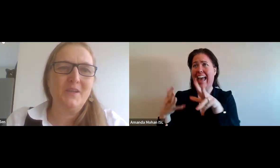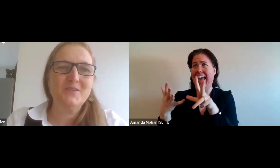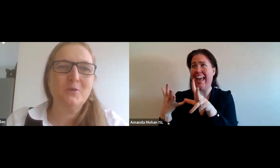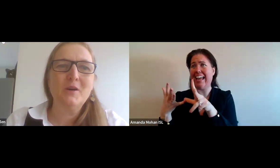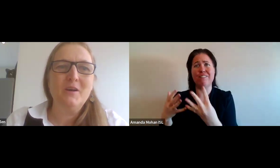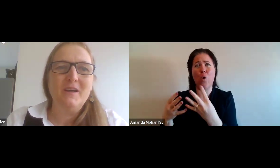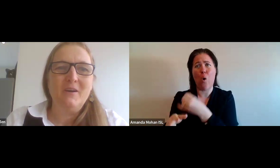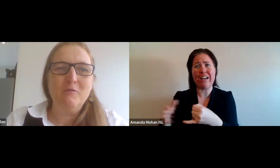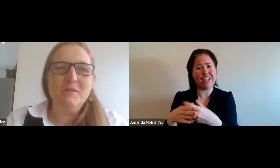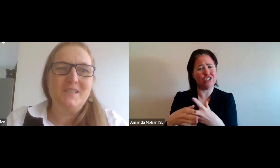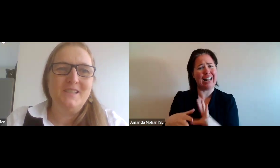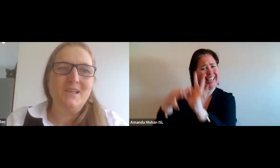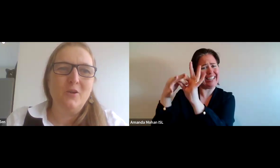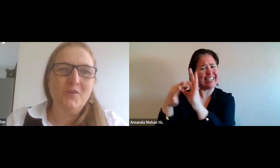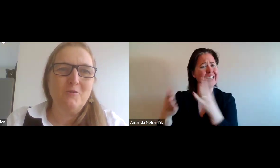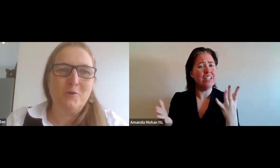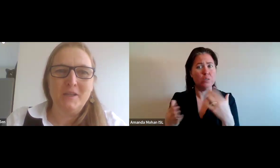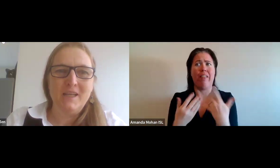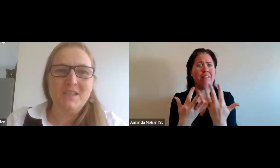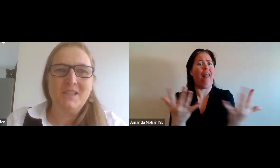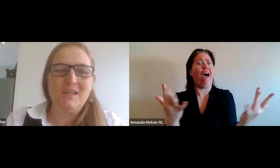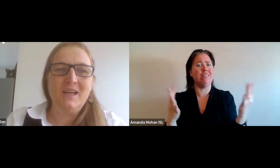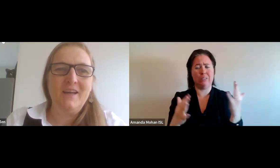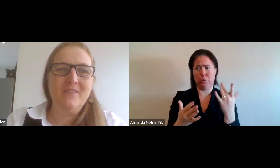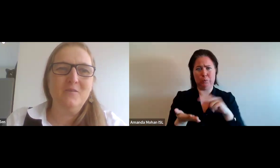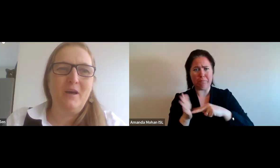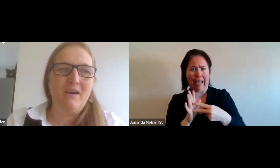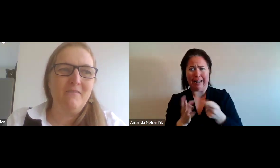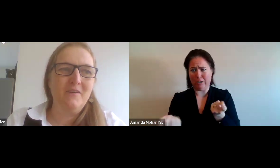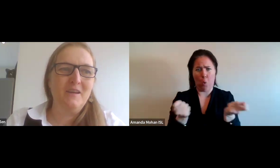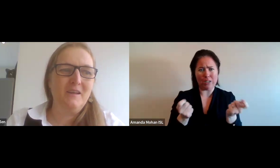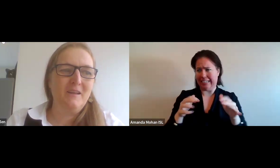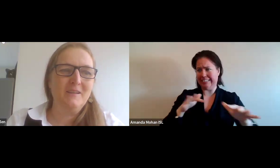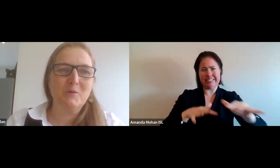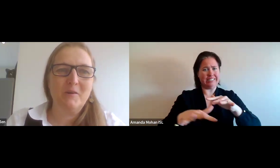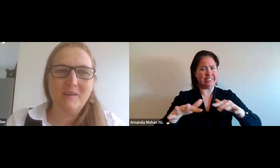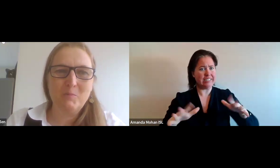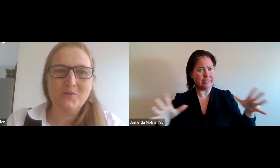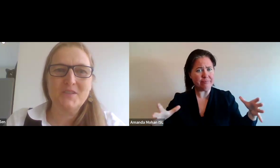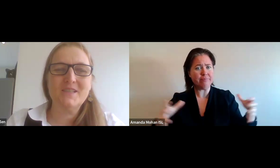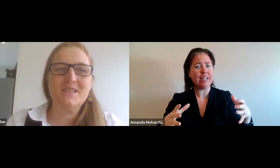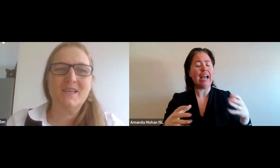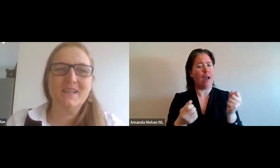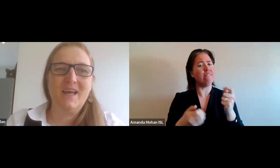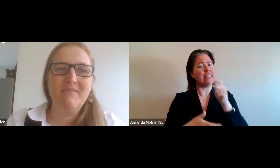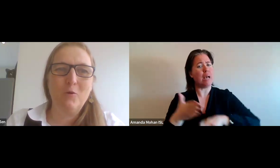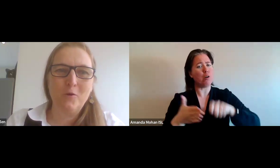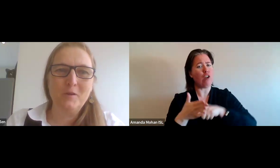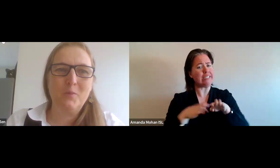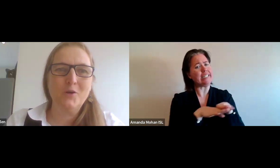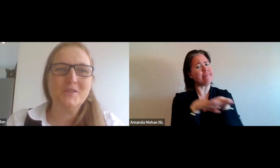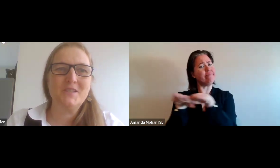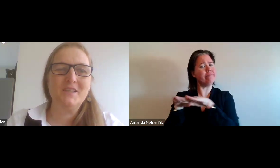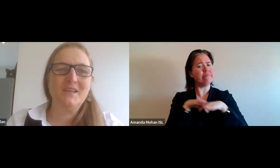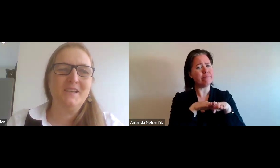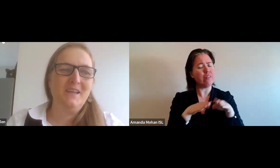or something. So obviously it's a lot of coordination, and to have a democratic process and having all